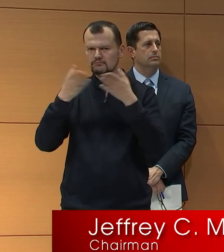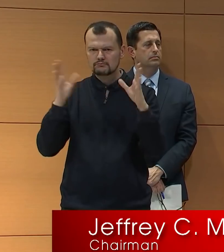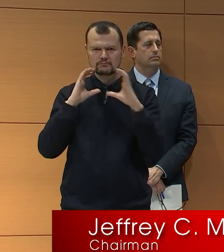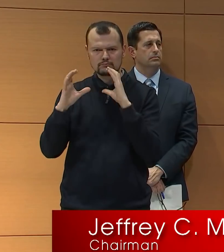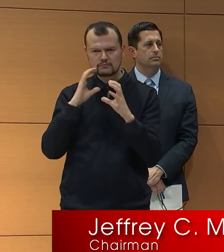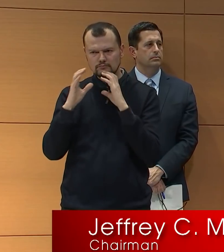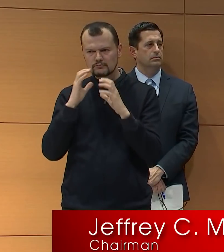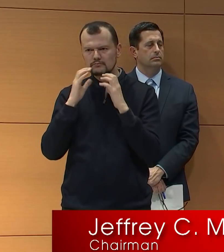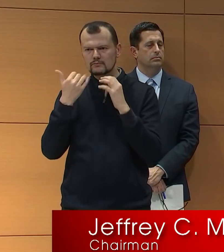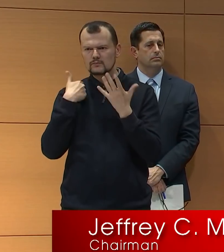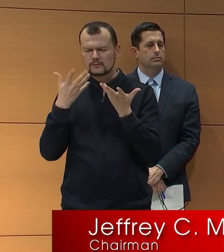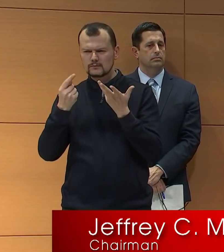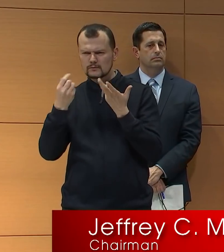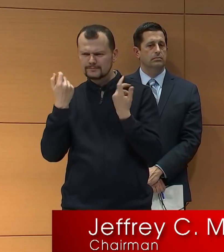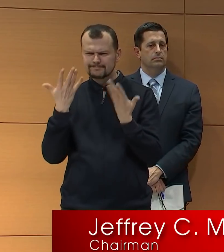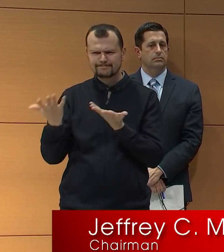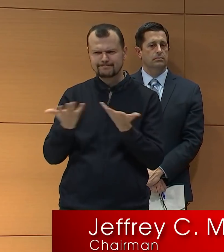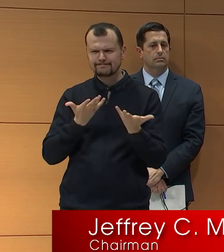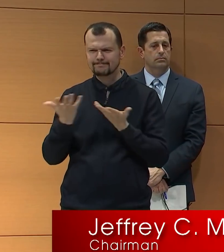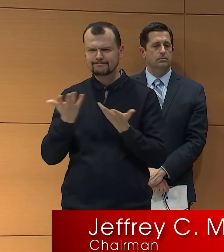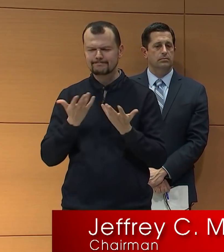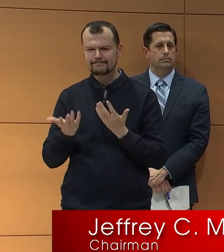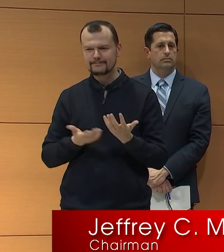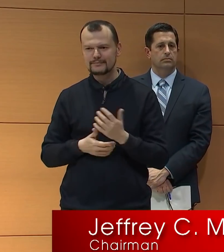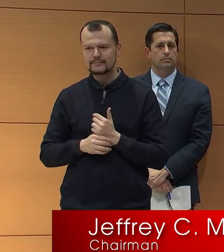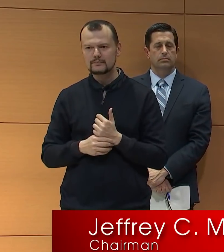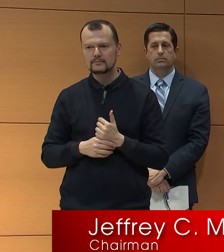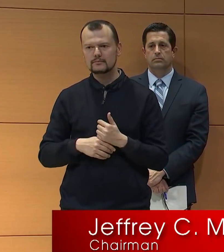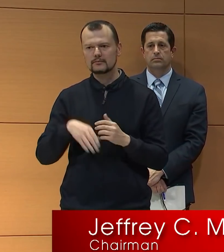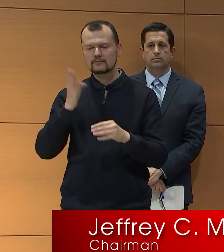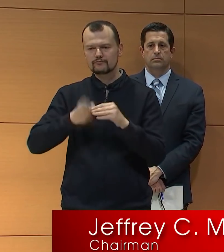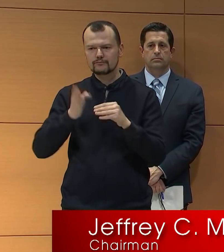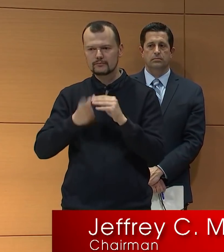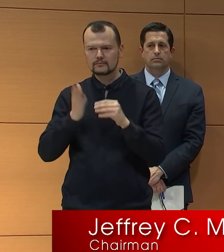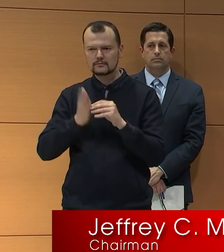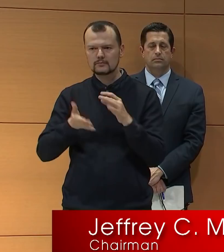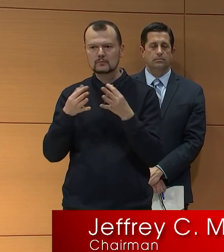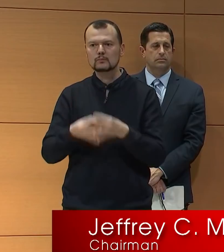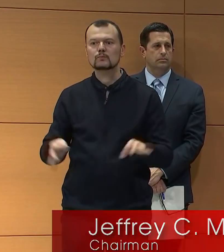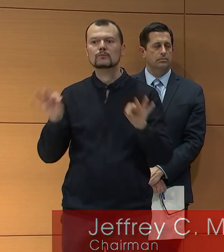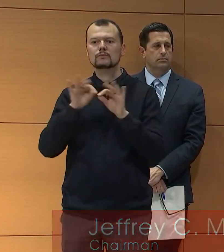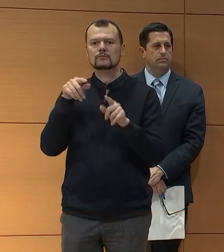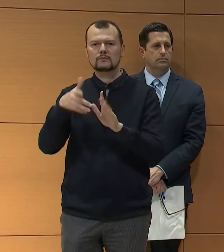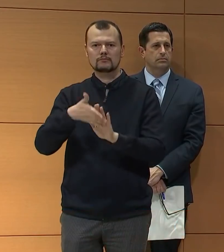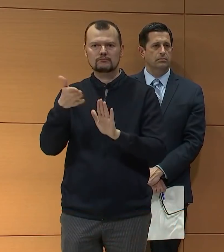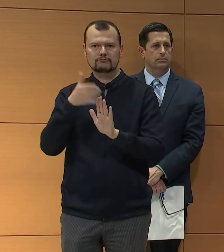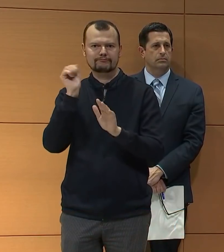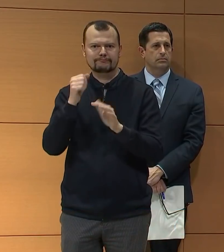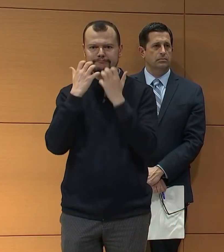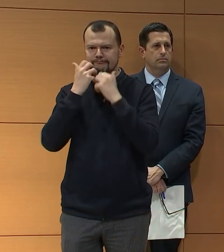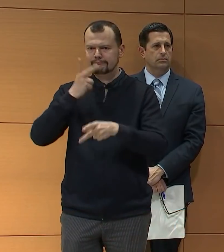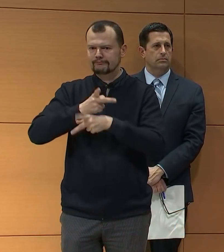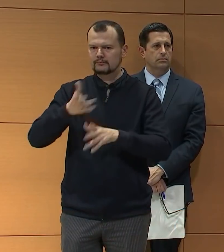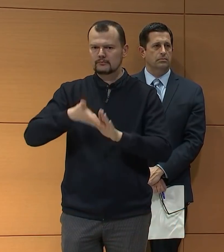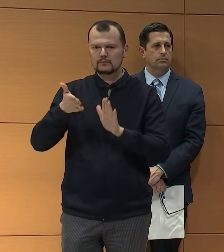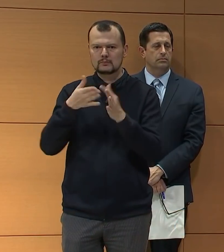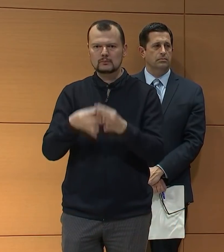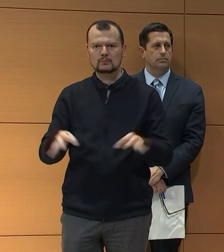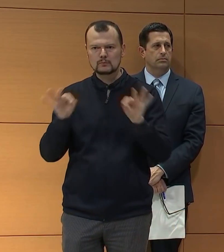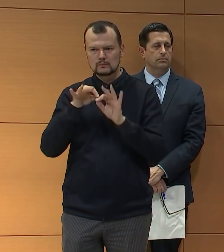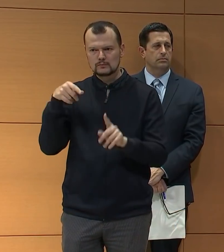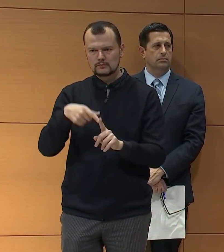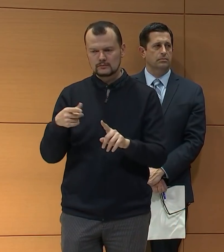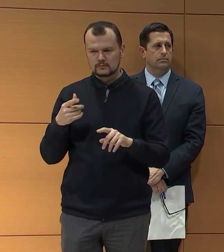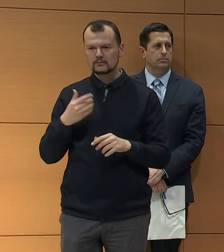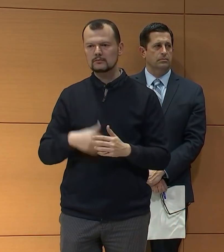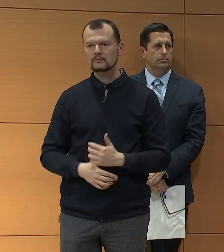cutting out essential county operations, and so it will be evaluated on a day-by-day basis. But we have a telework policy in Fairfax County government